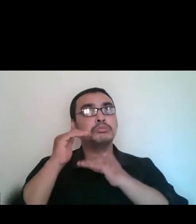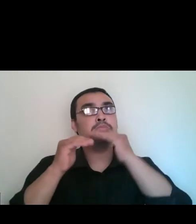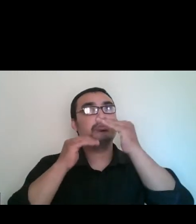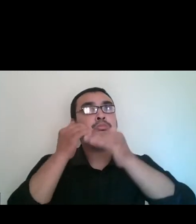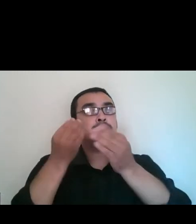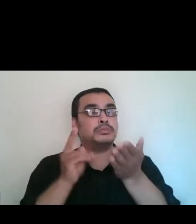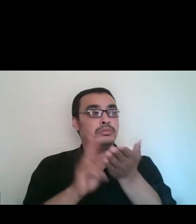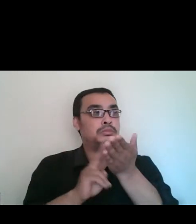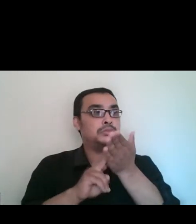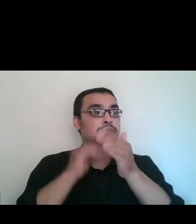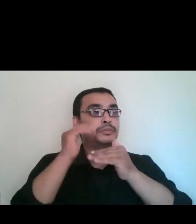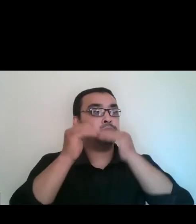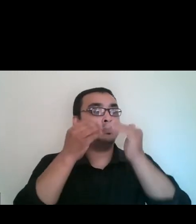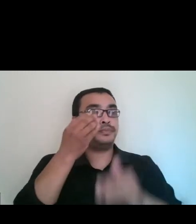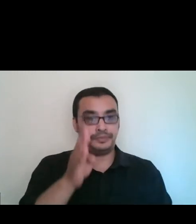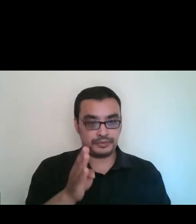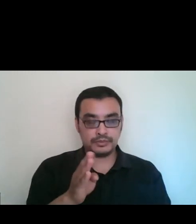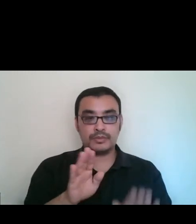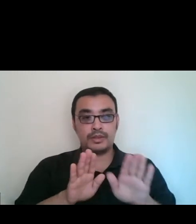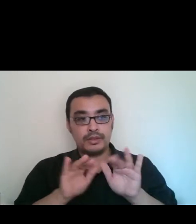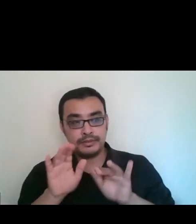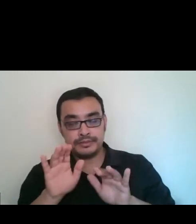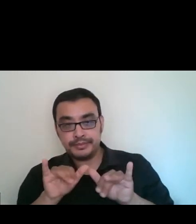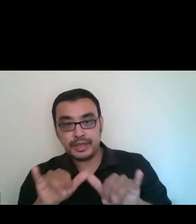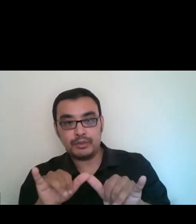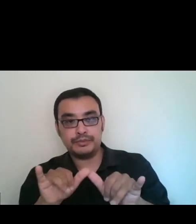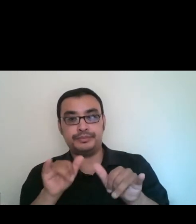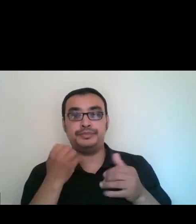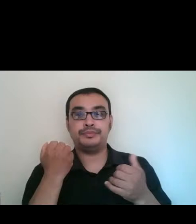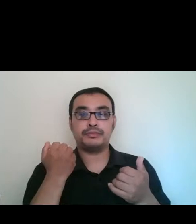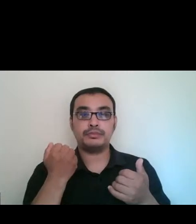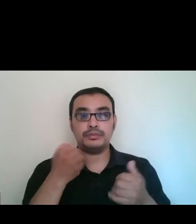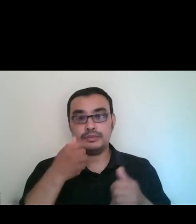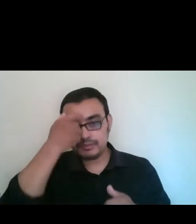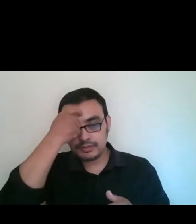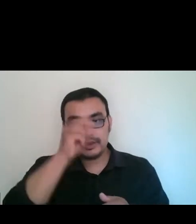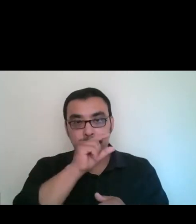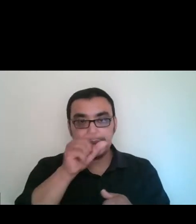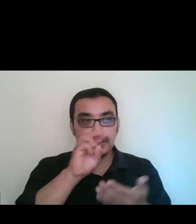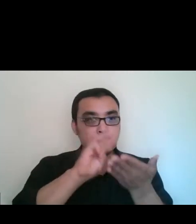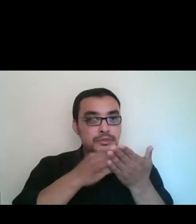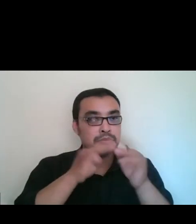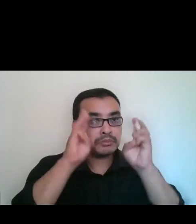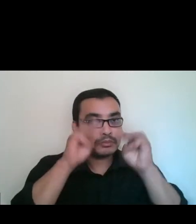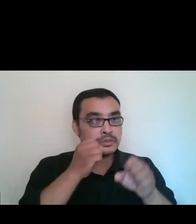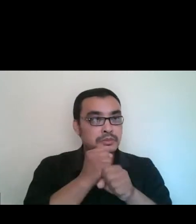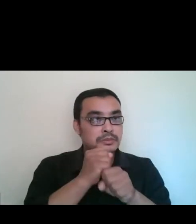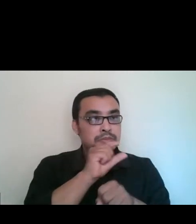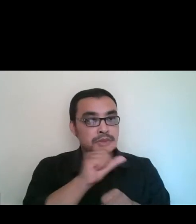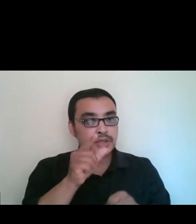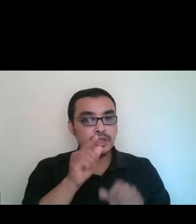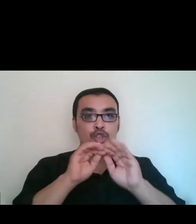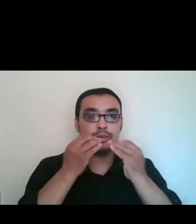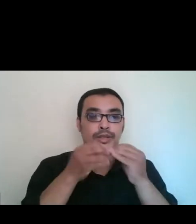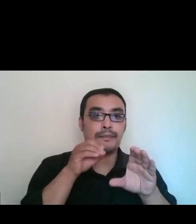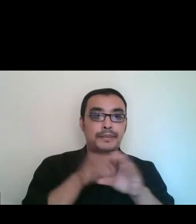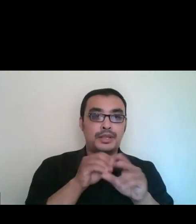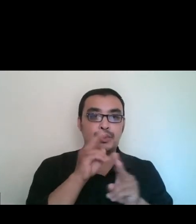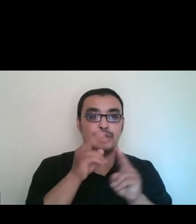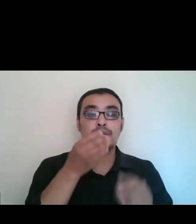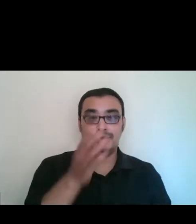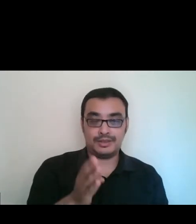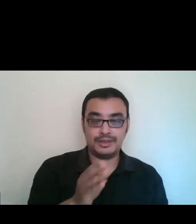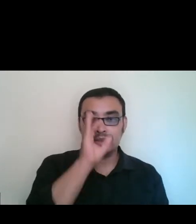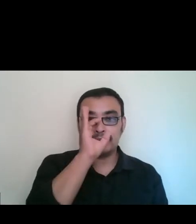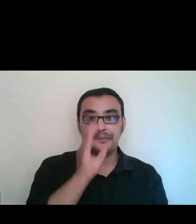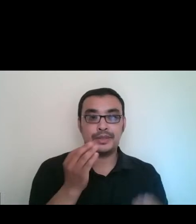more, analyze and understand the complex issues faced by our partner communities, especially with